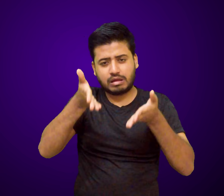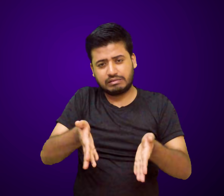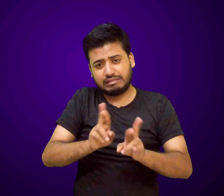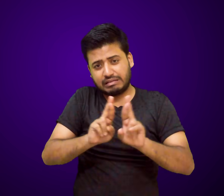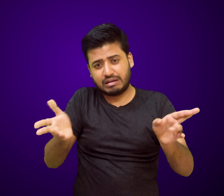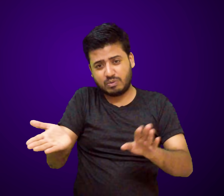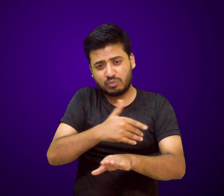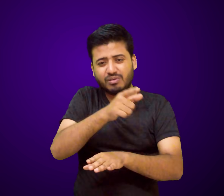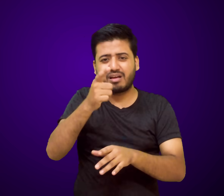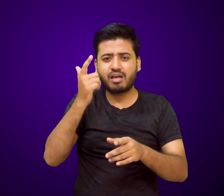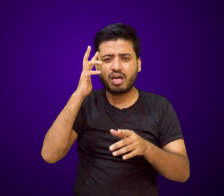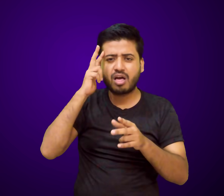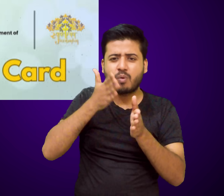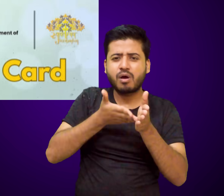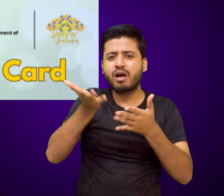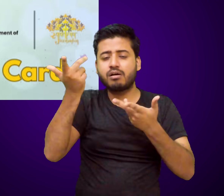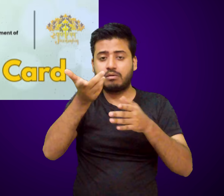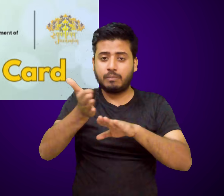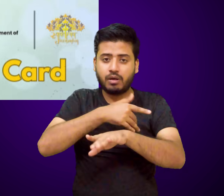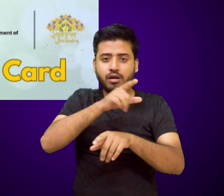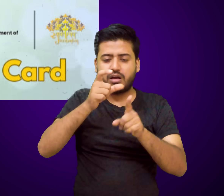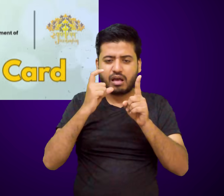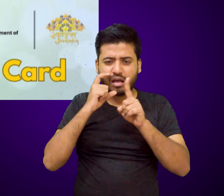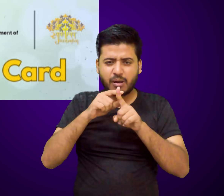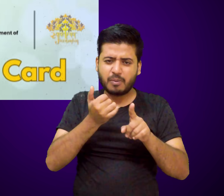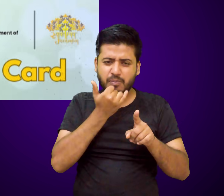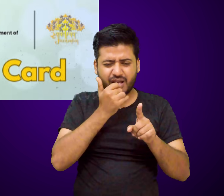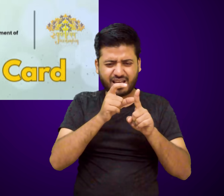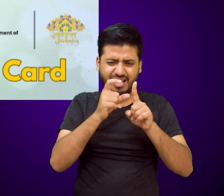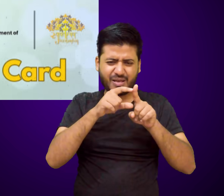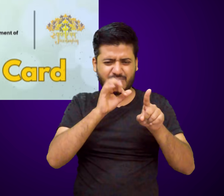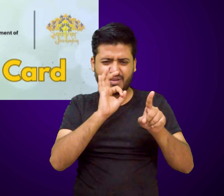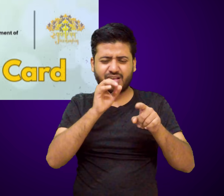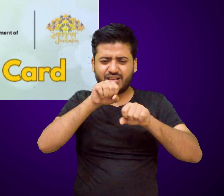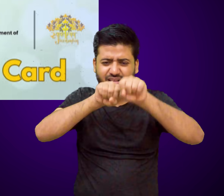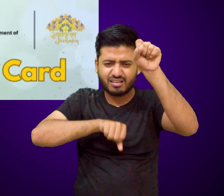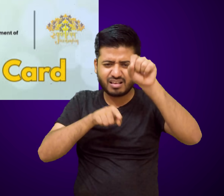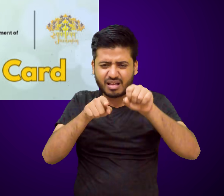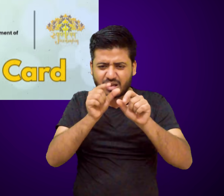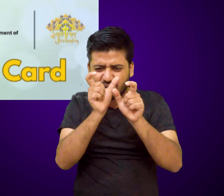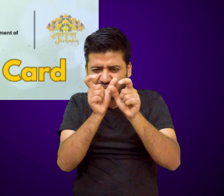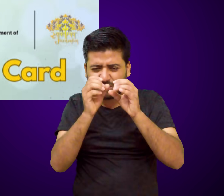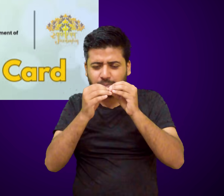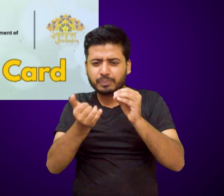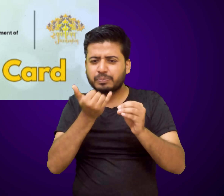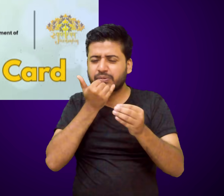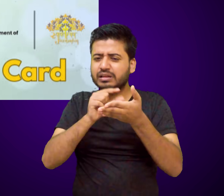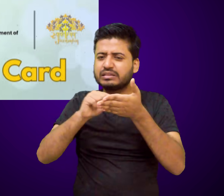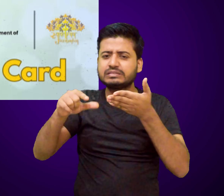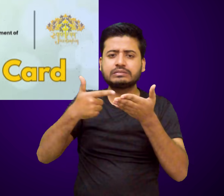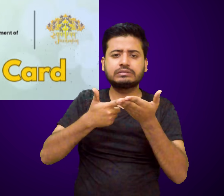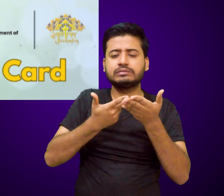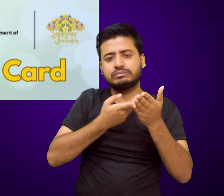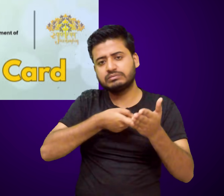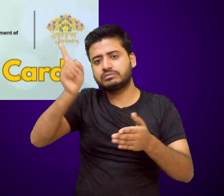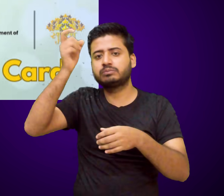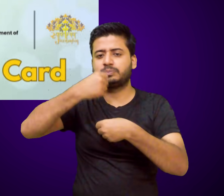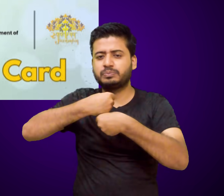Men aged 60 plus get a 40% discount, and women aged 58 plus get a 50% discount in sleeper, AC